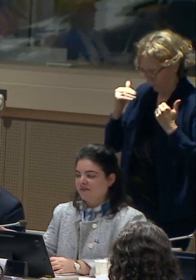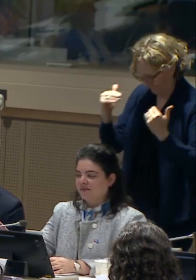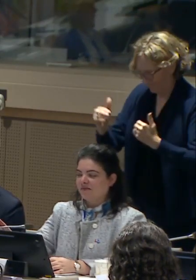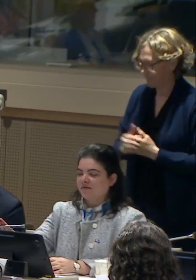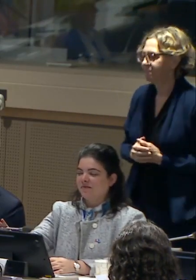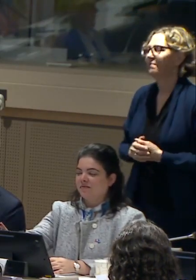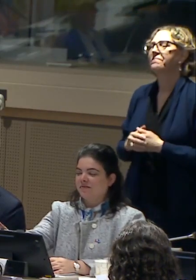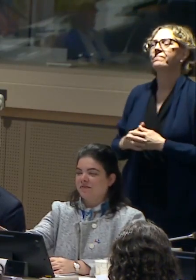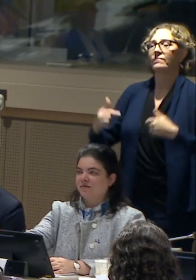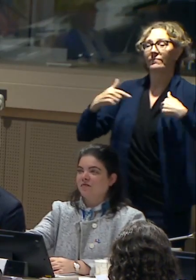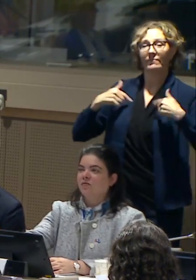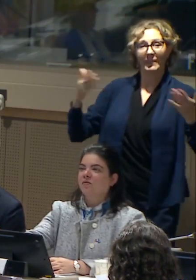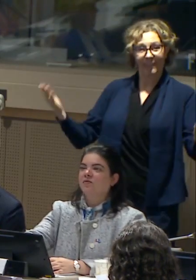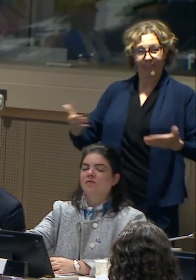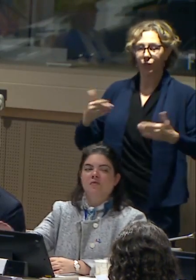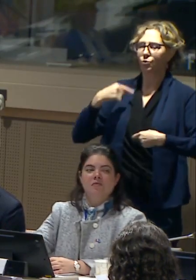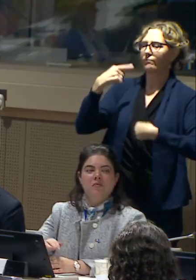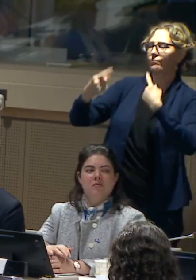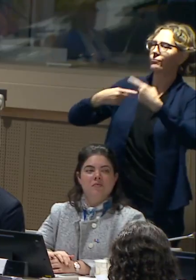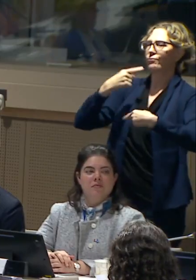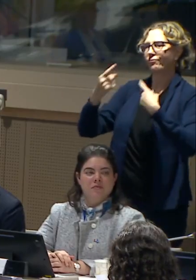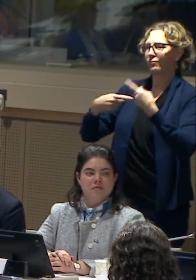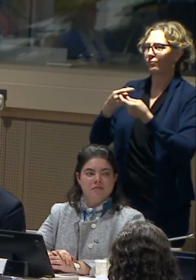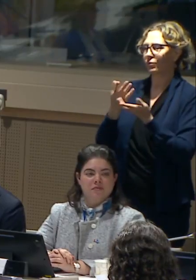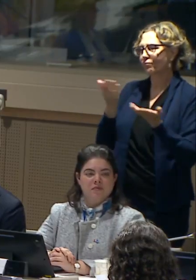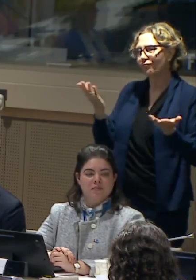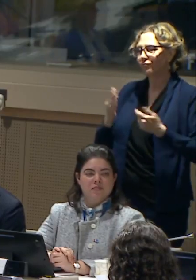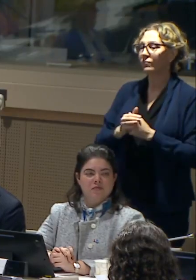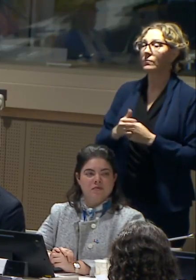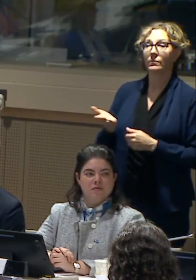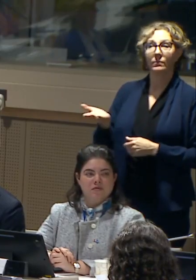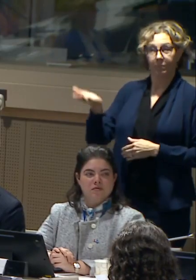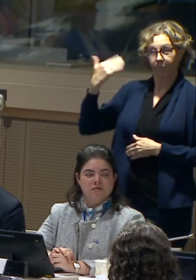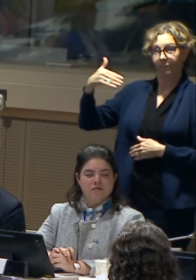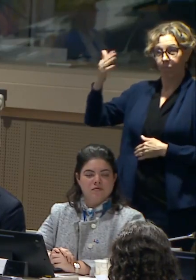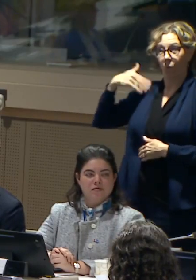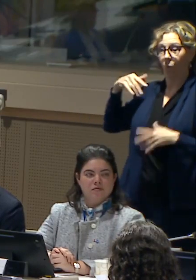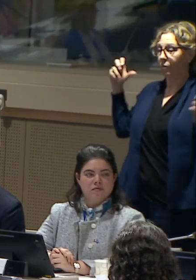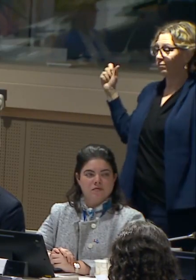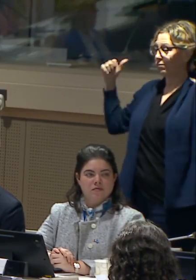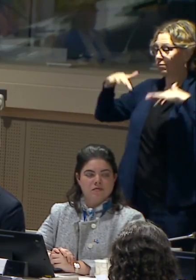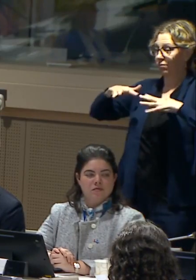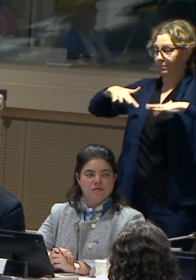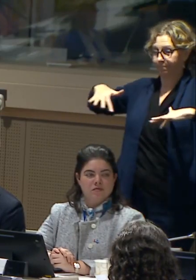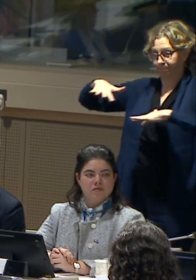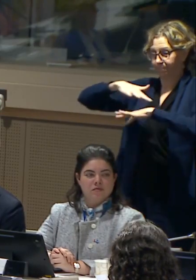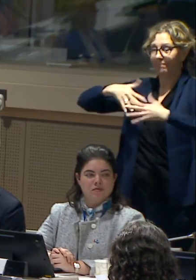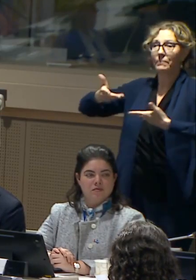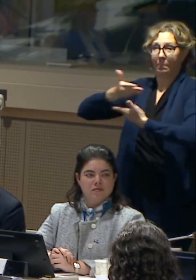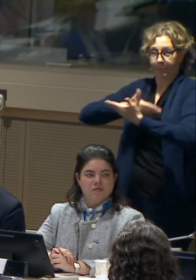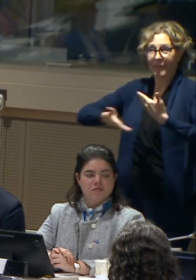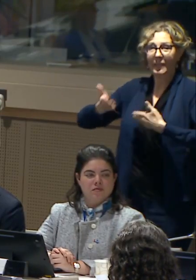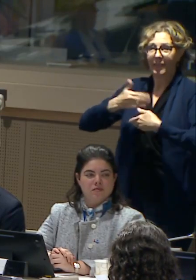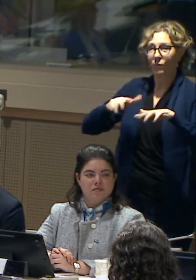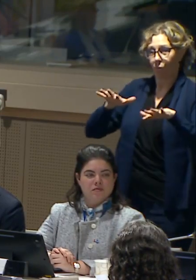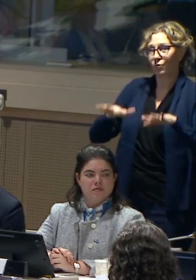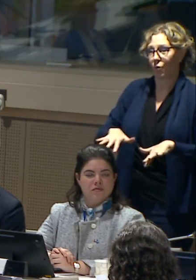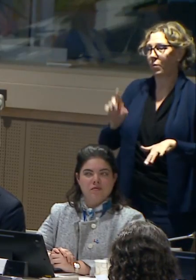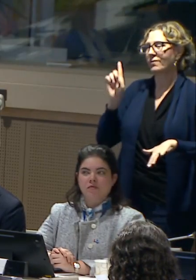I'm here to give you an overview of a think tank session that we held in October last year, actually at the